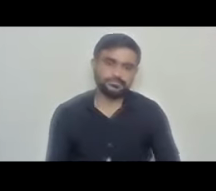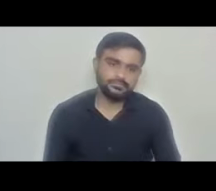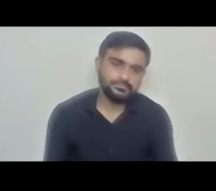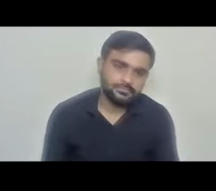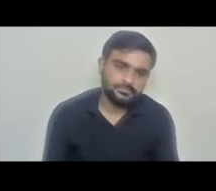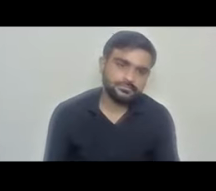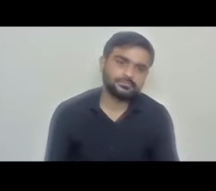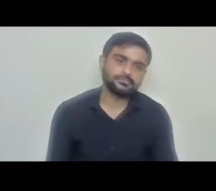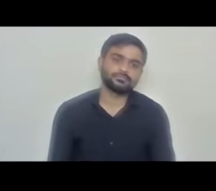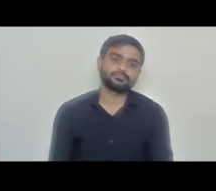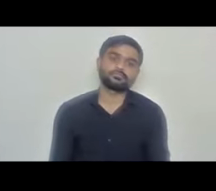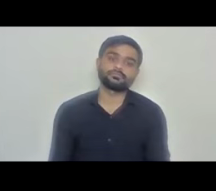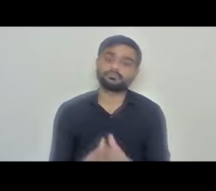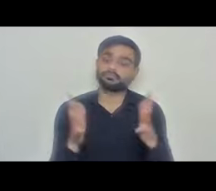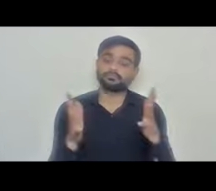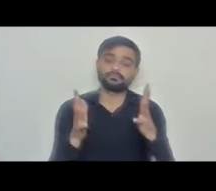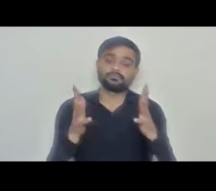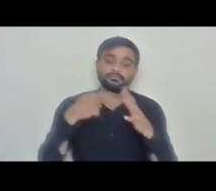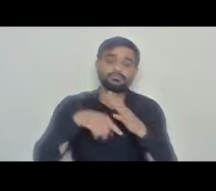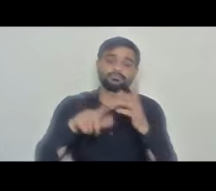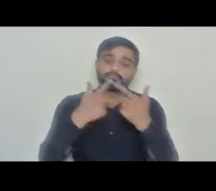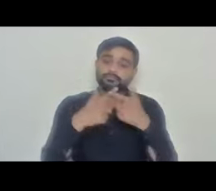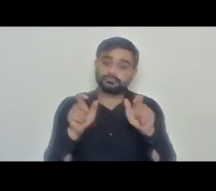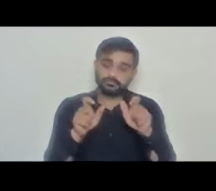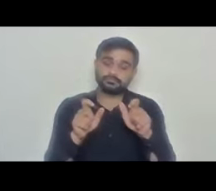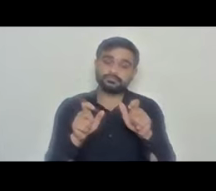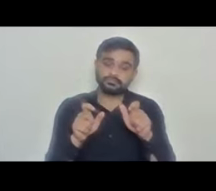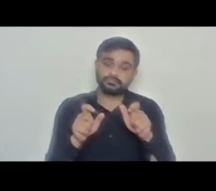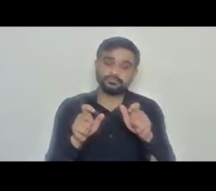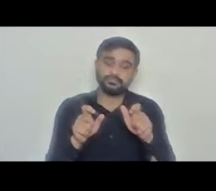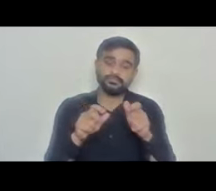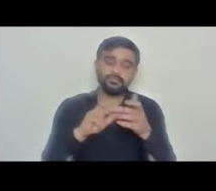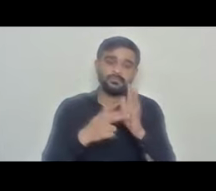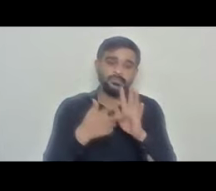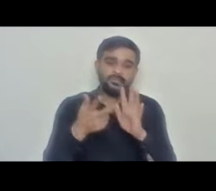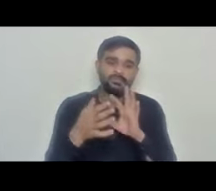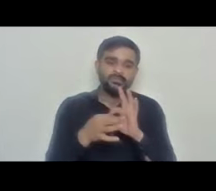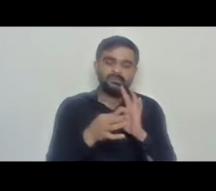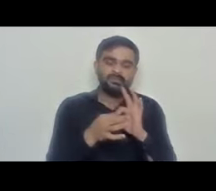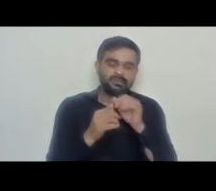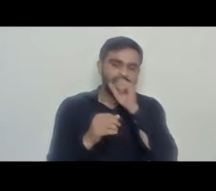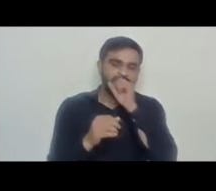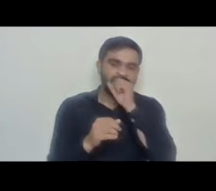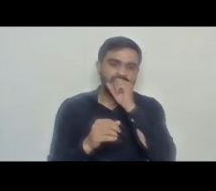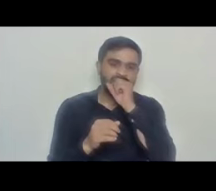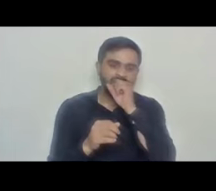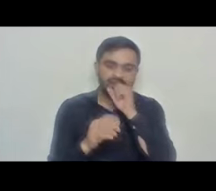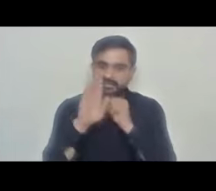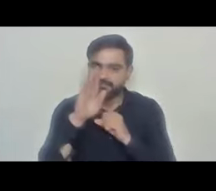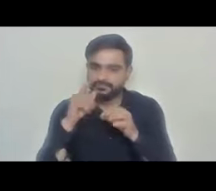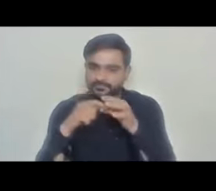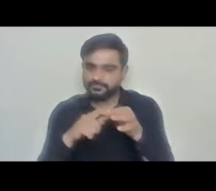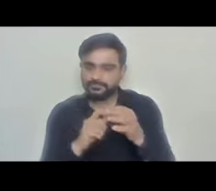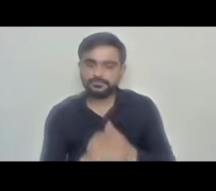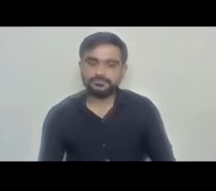It's mostly it's used a lot in the linguistics field, but yeah, I Ma'am, hope this I gives have you a